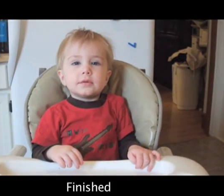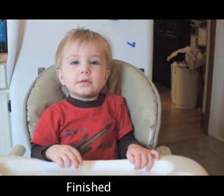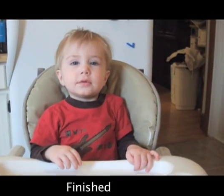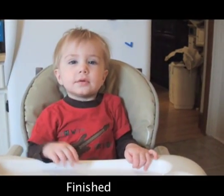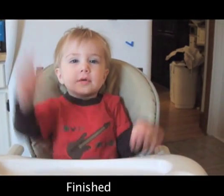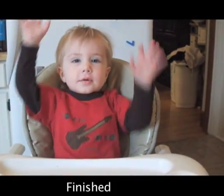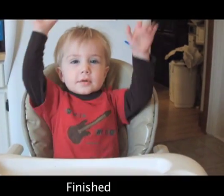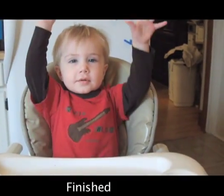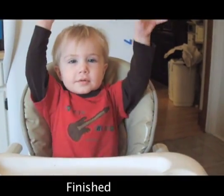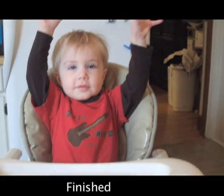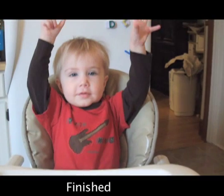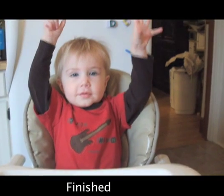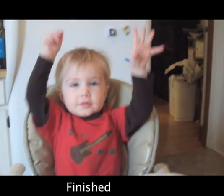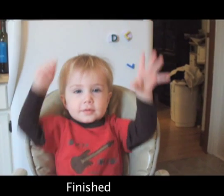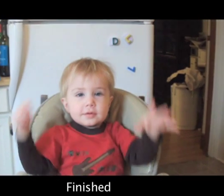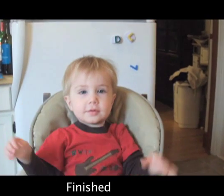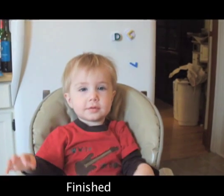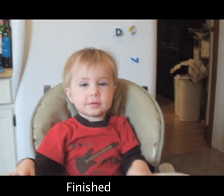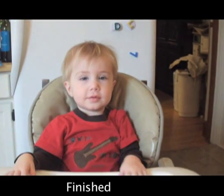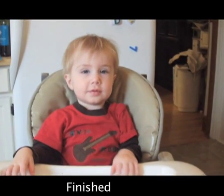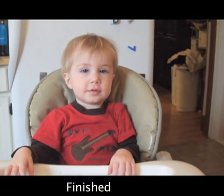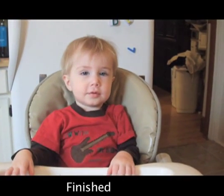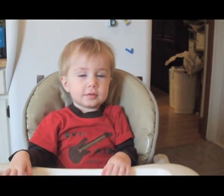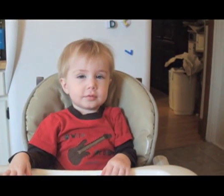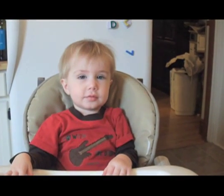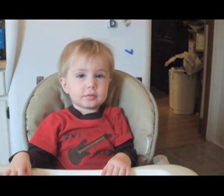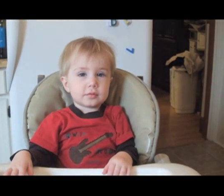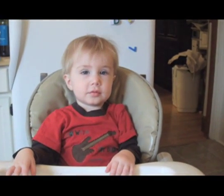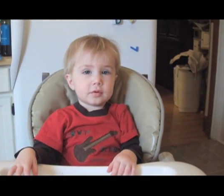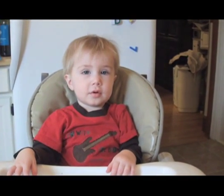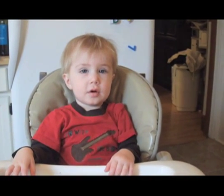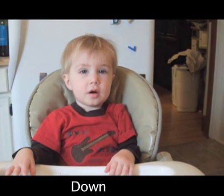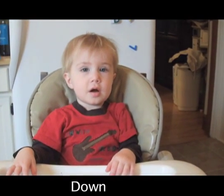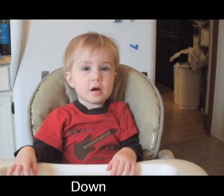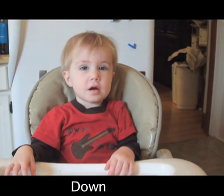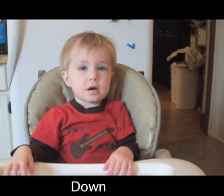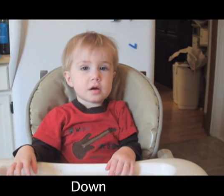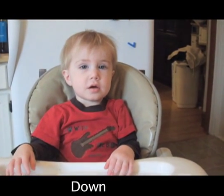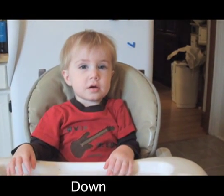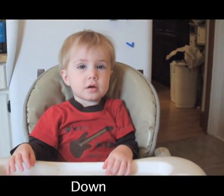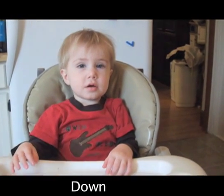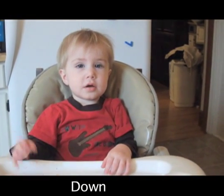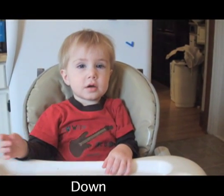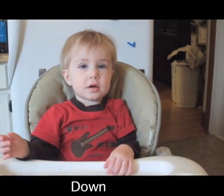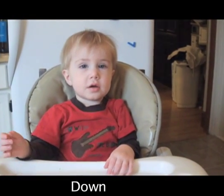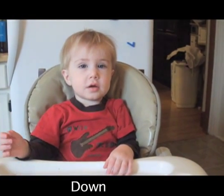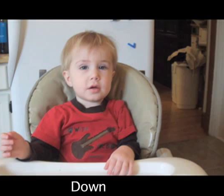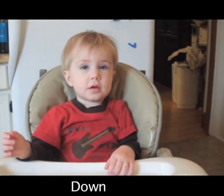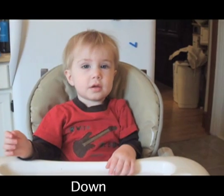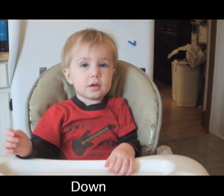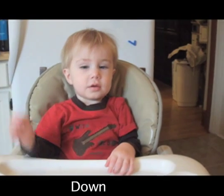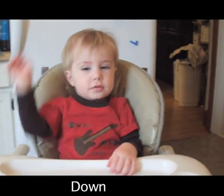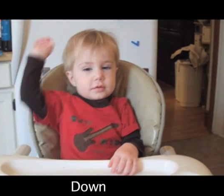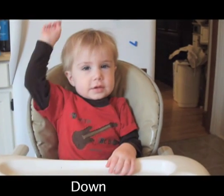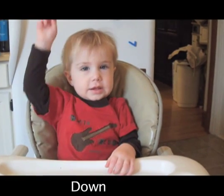finished and down mummy down mummy